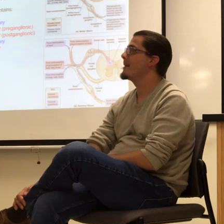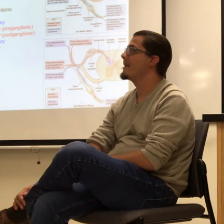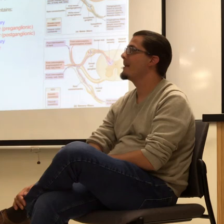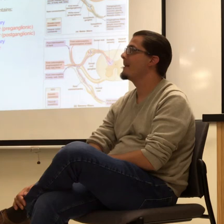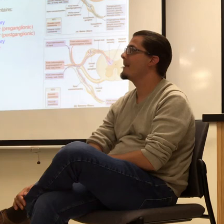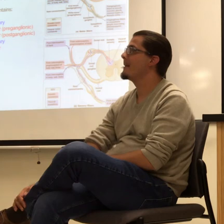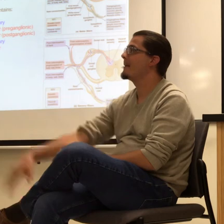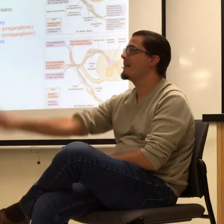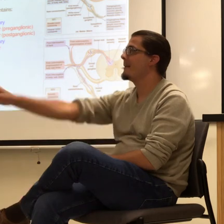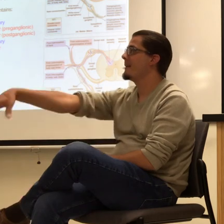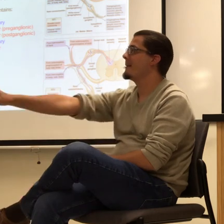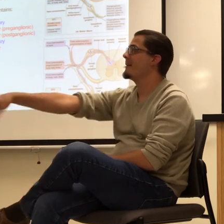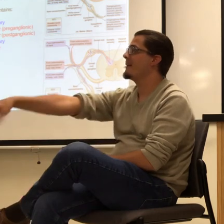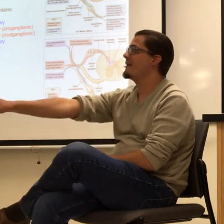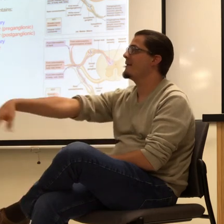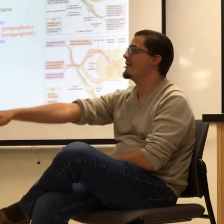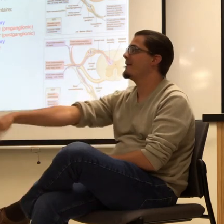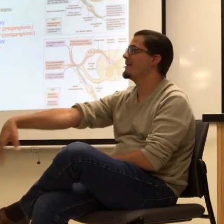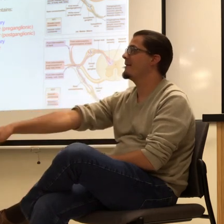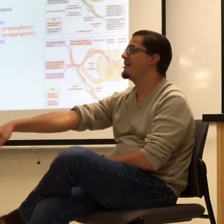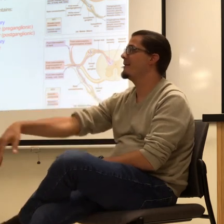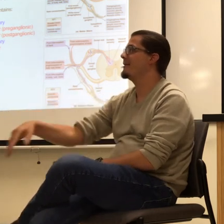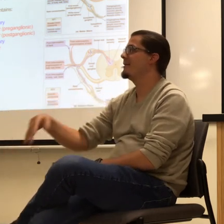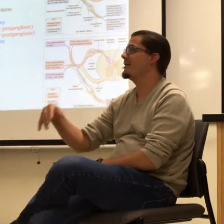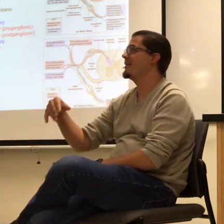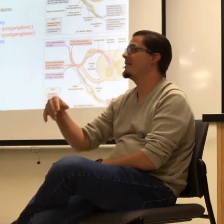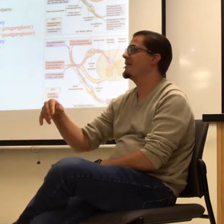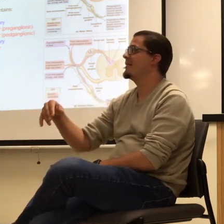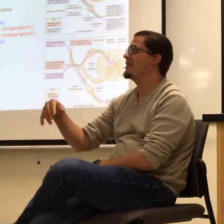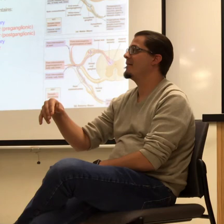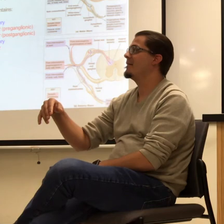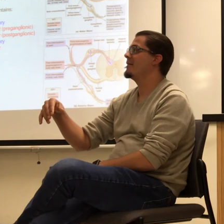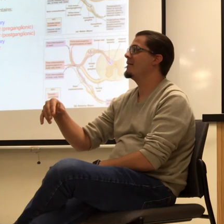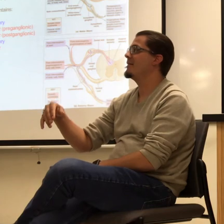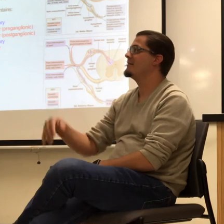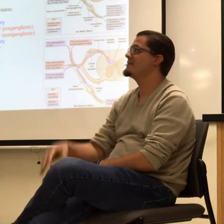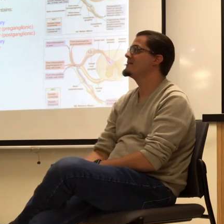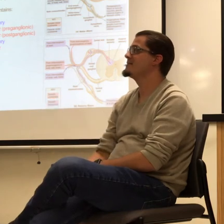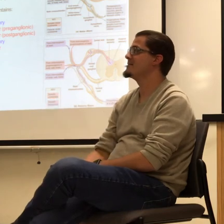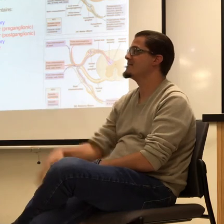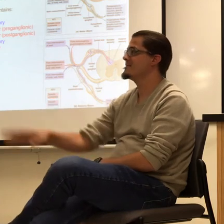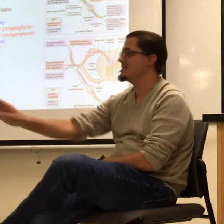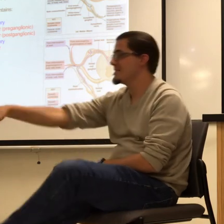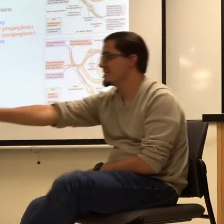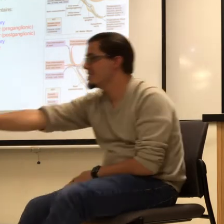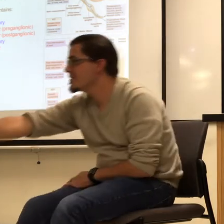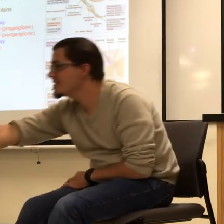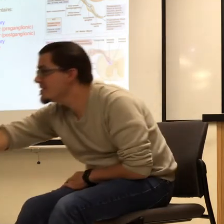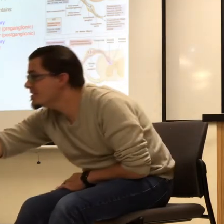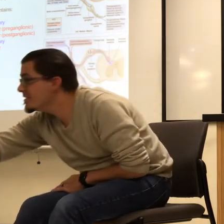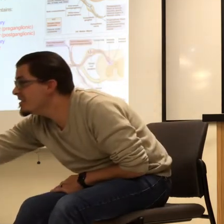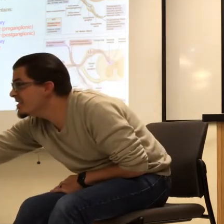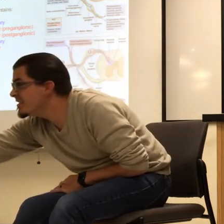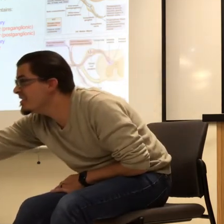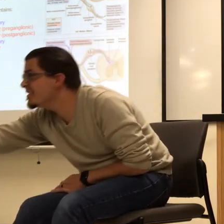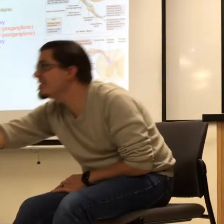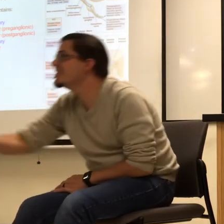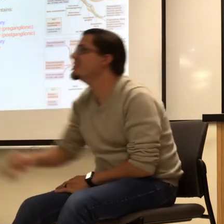I'm not going to tell you what the right answer is, but how many are you going to choose? Four. Four?